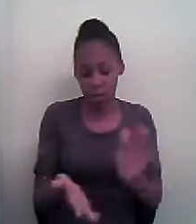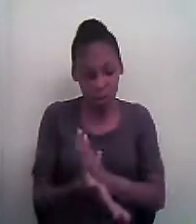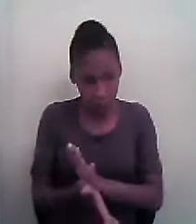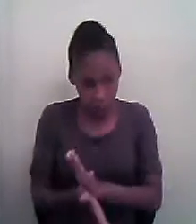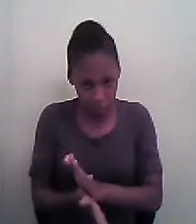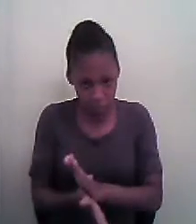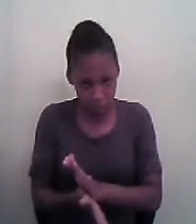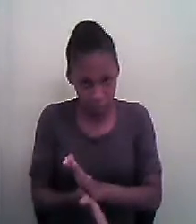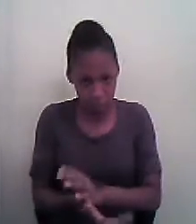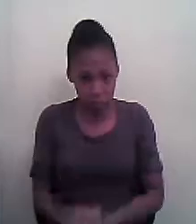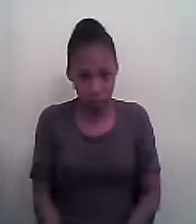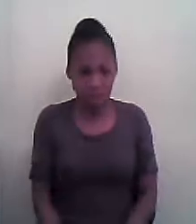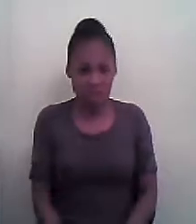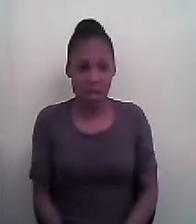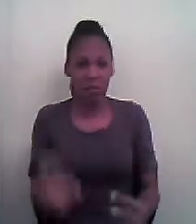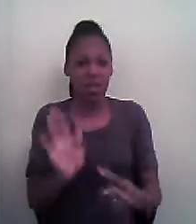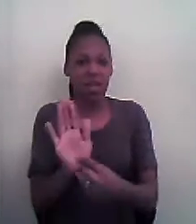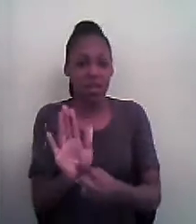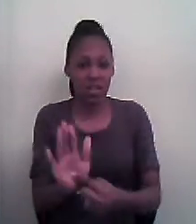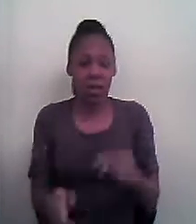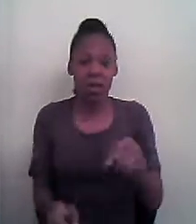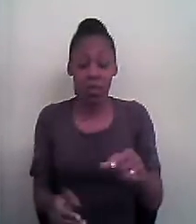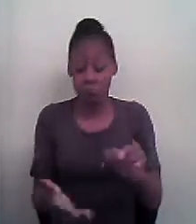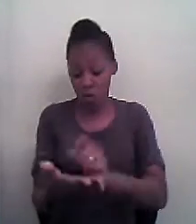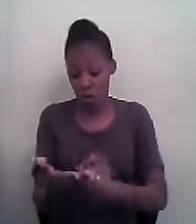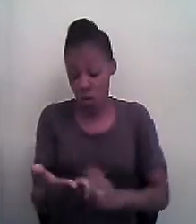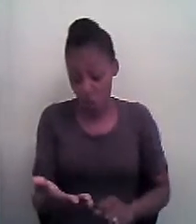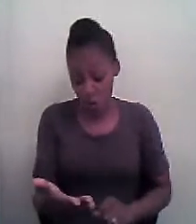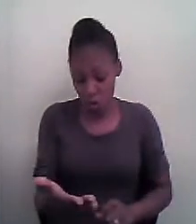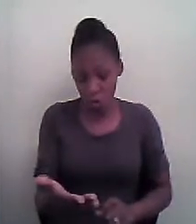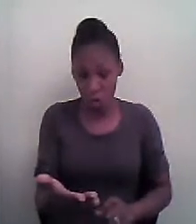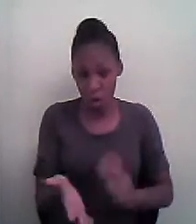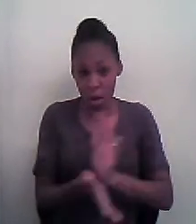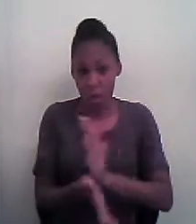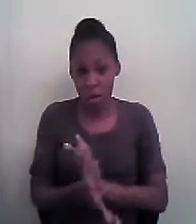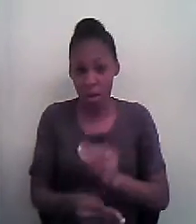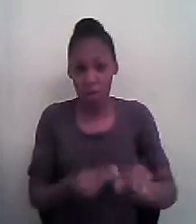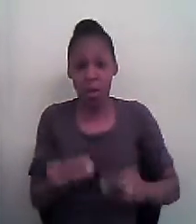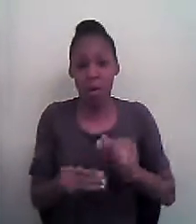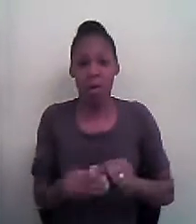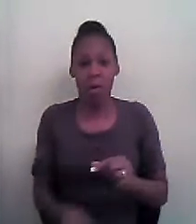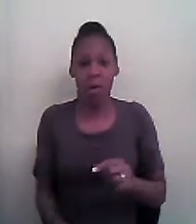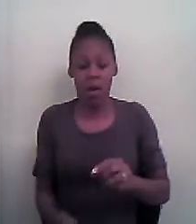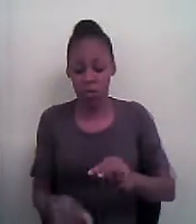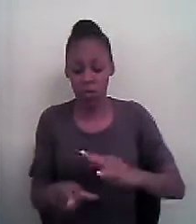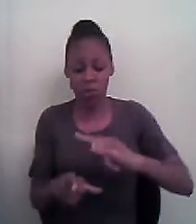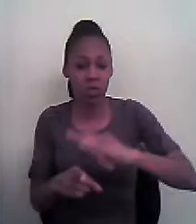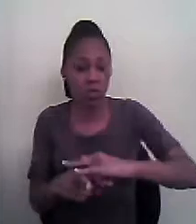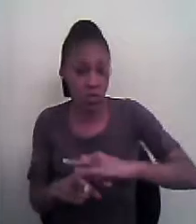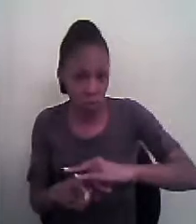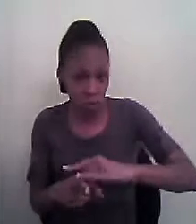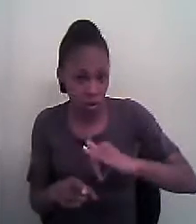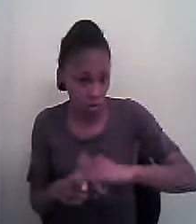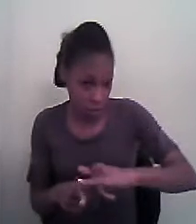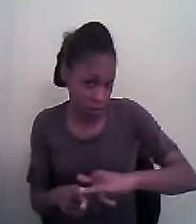smoking cessation programs, and you find out that, wow, the patch keeps coming up again and again, well, maybe that should be a heading in your report, and